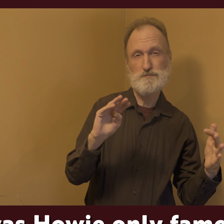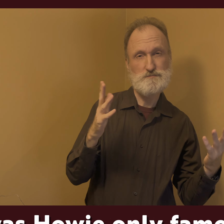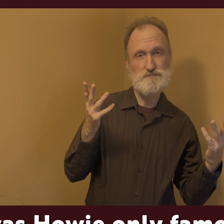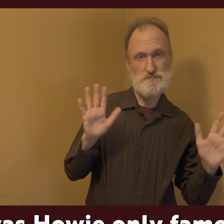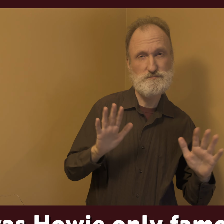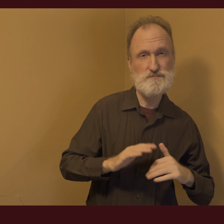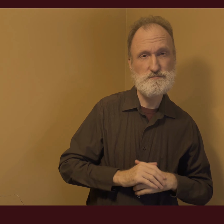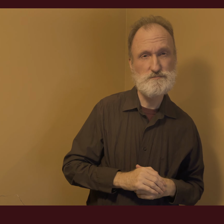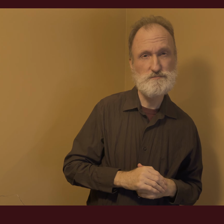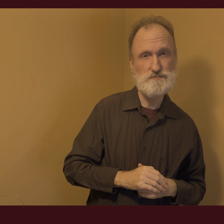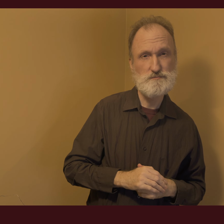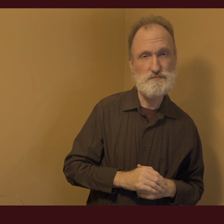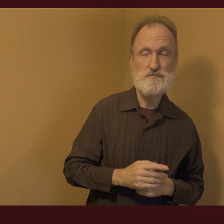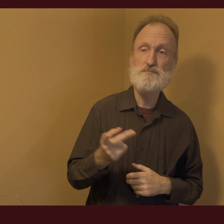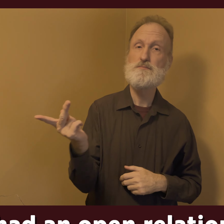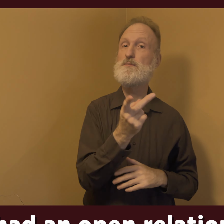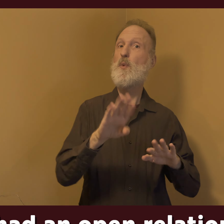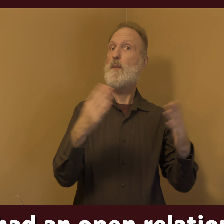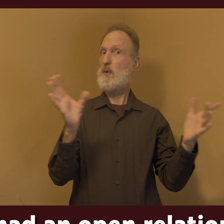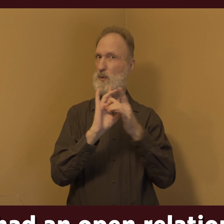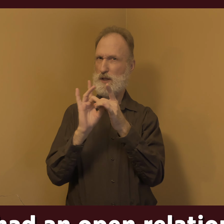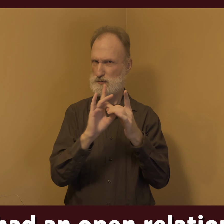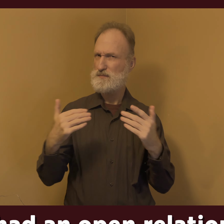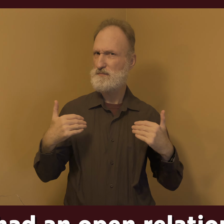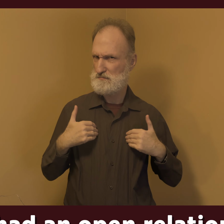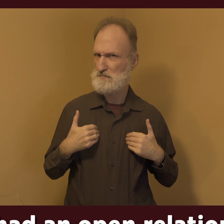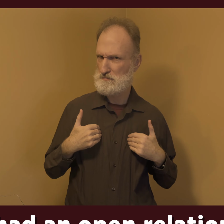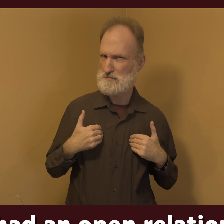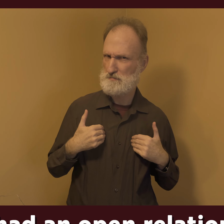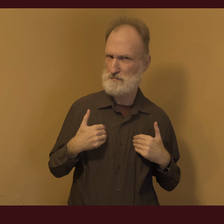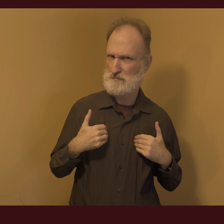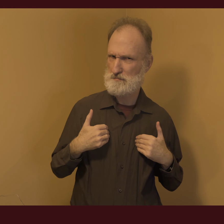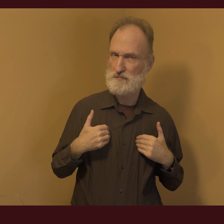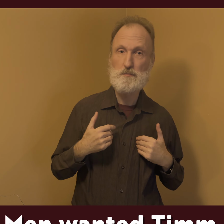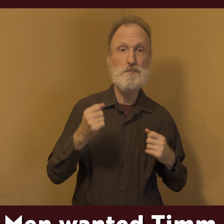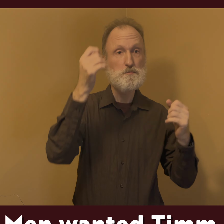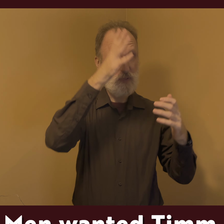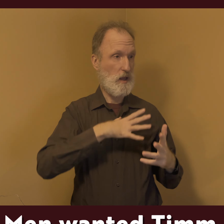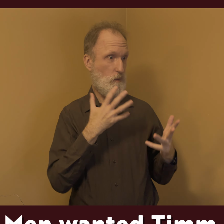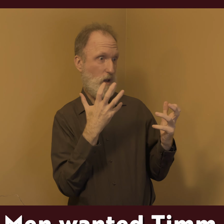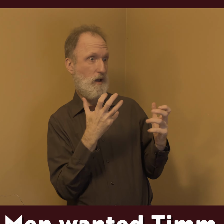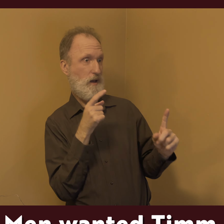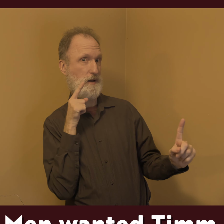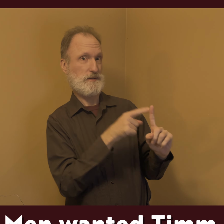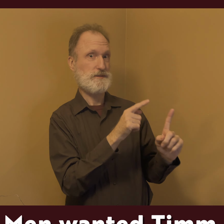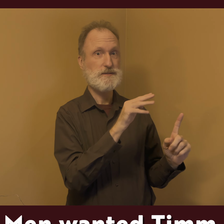Tim. They had an open relationship. Men wanted Tim because of